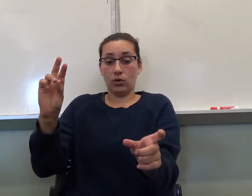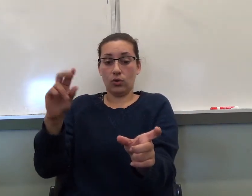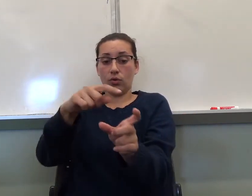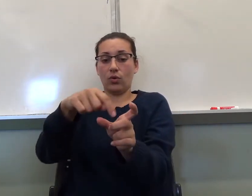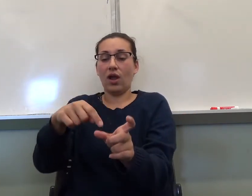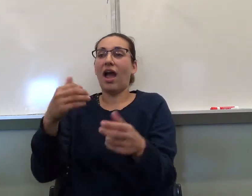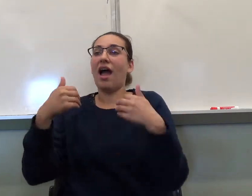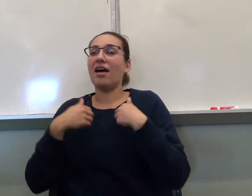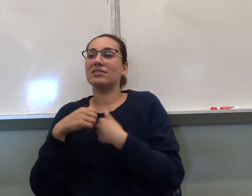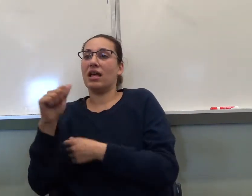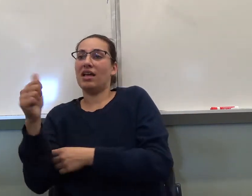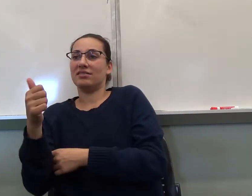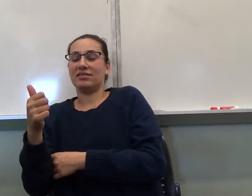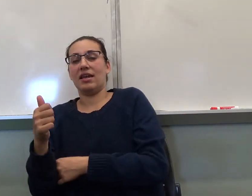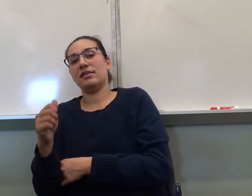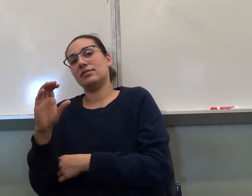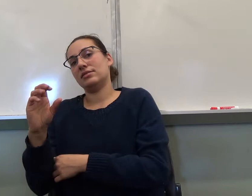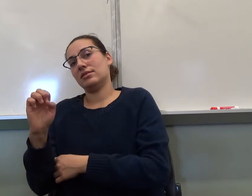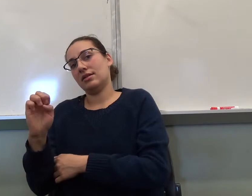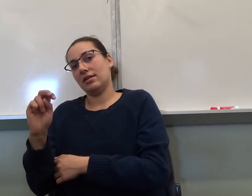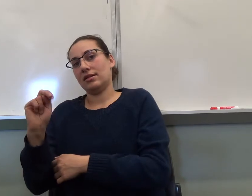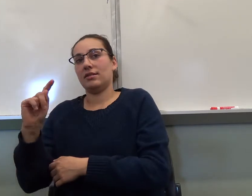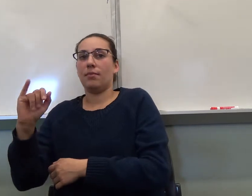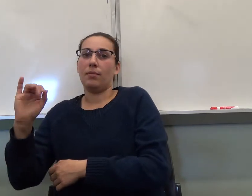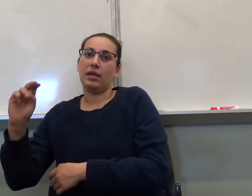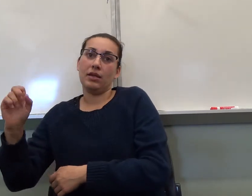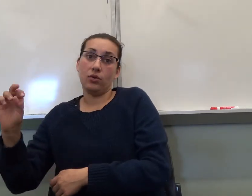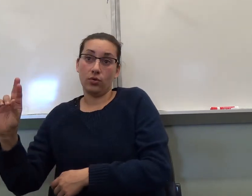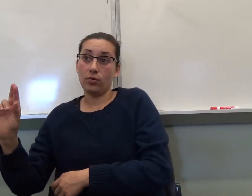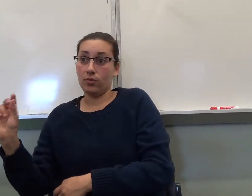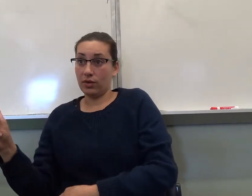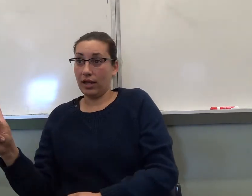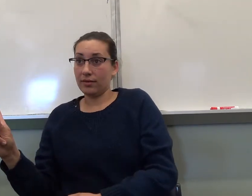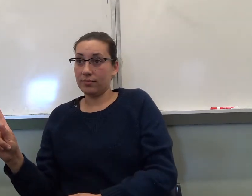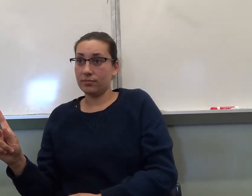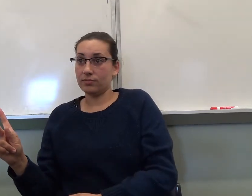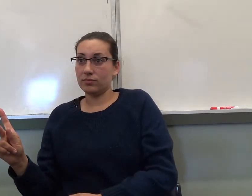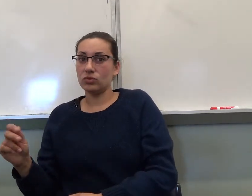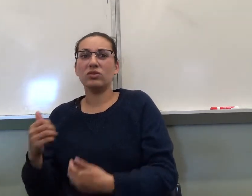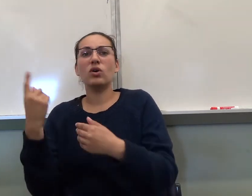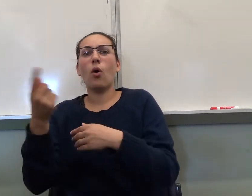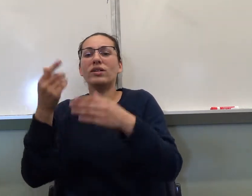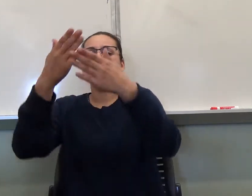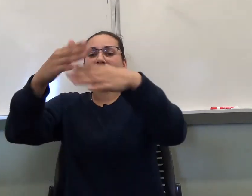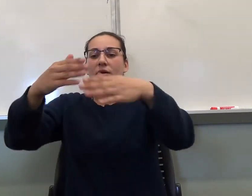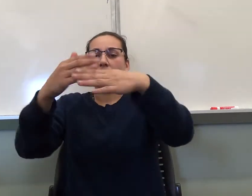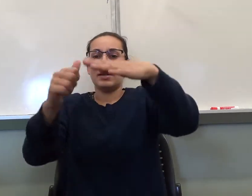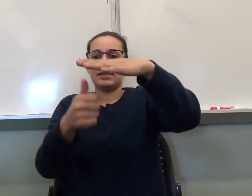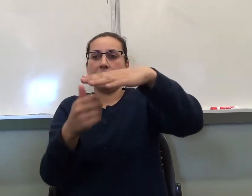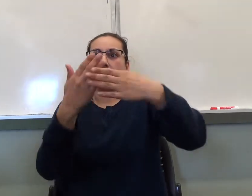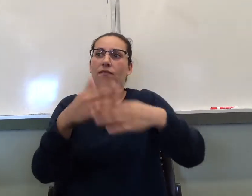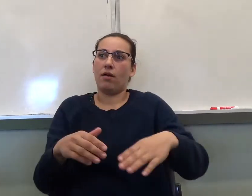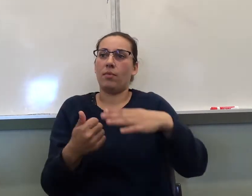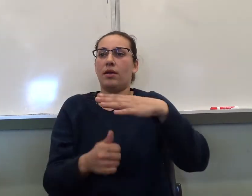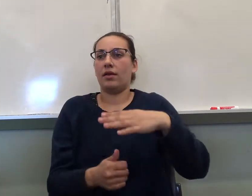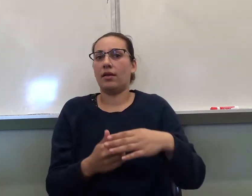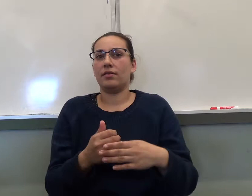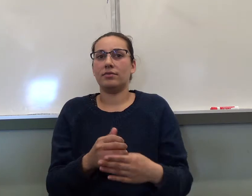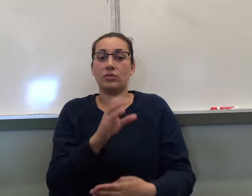all up, there's 10, 10, 10, 10, 10, 10, 10, 10. You get 100. Therefore, the abbreviation is centi. Centi always means